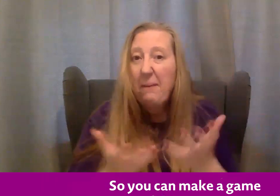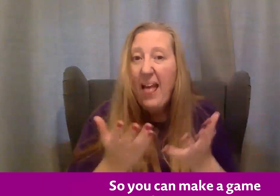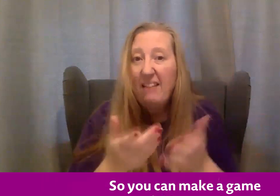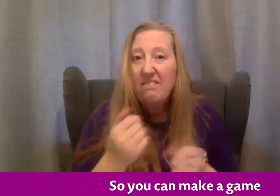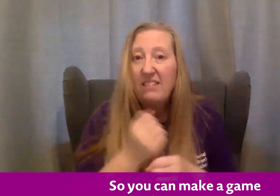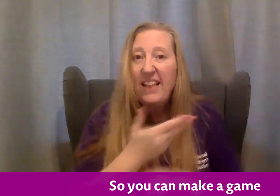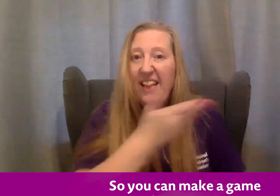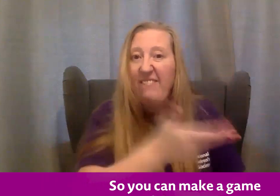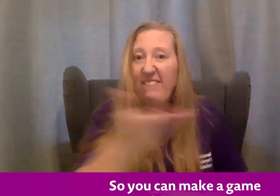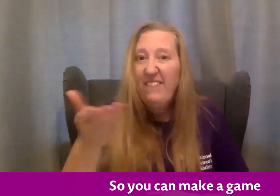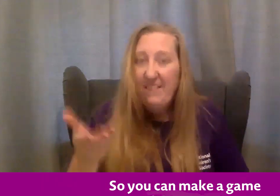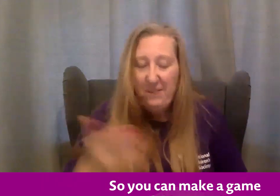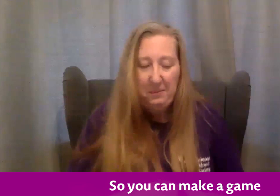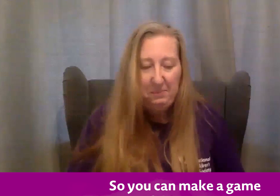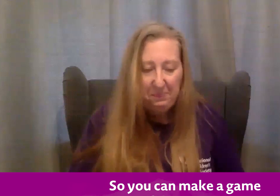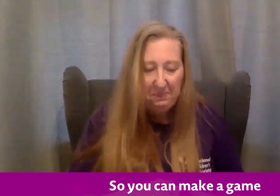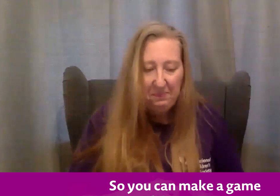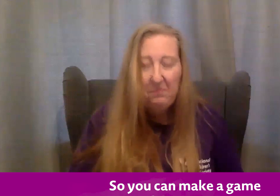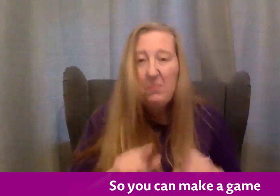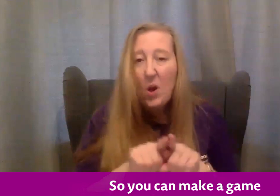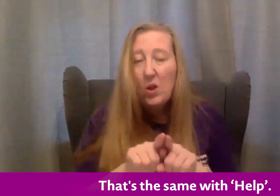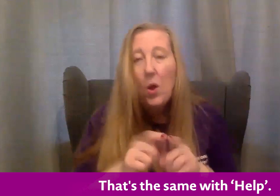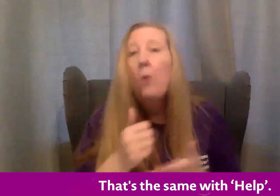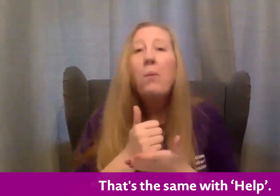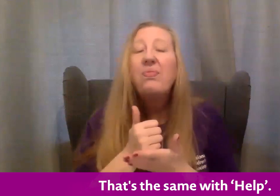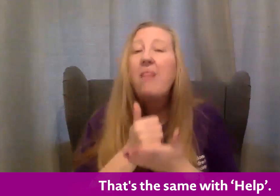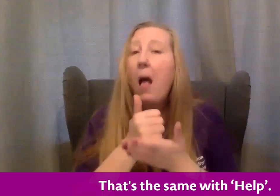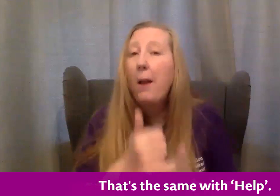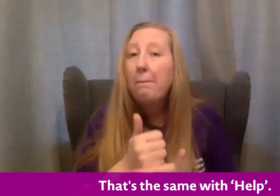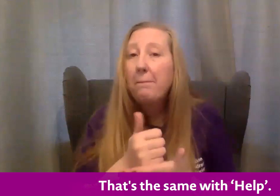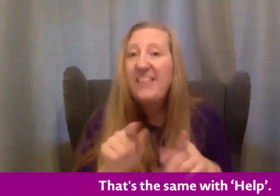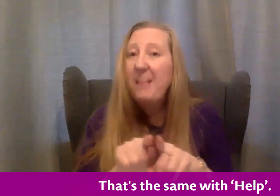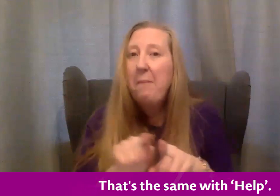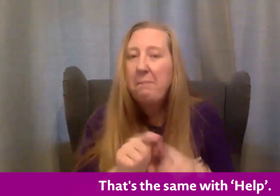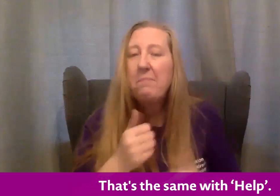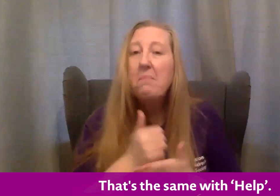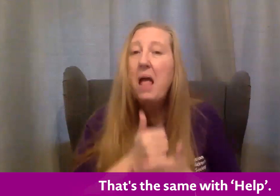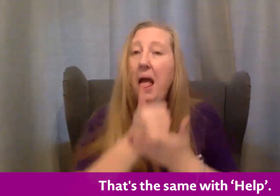so you can make a game out of this one giving and that's the same with help